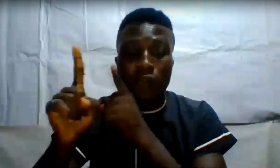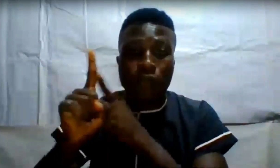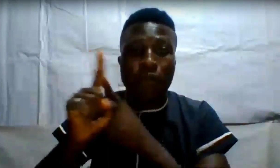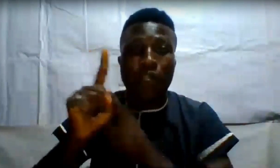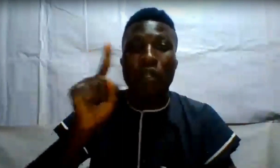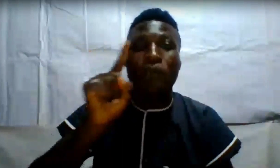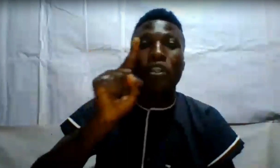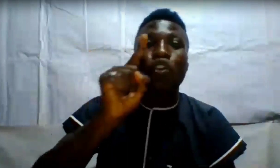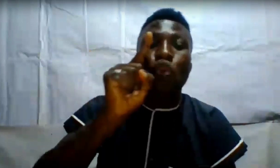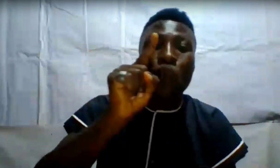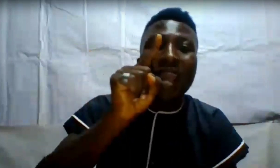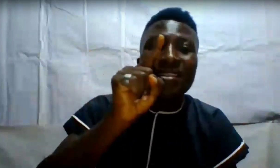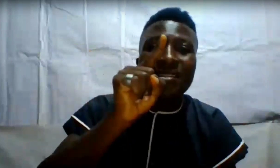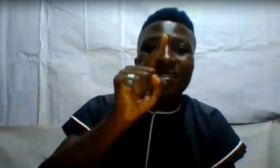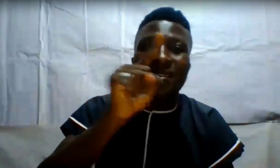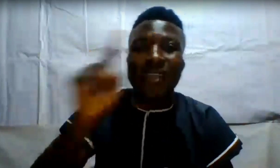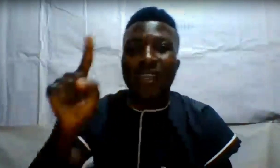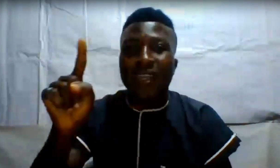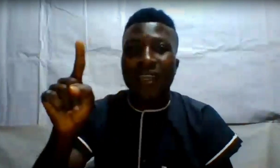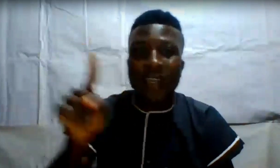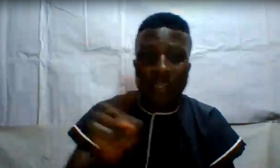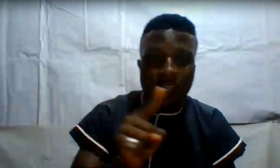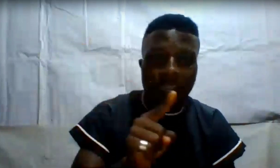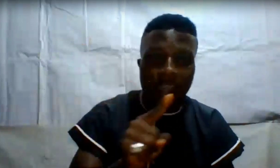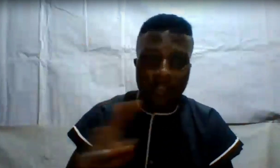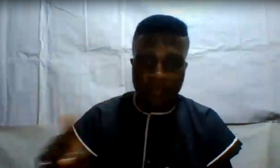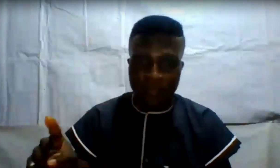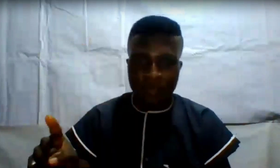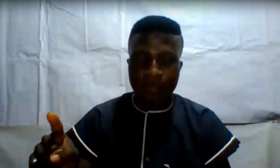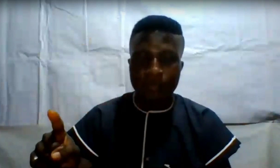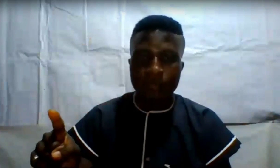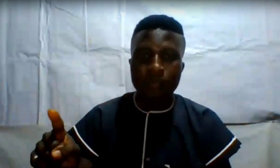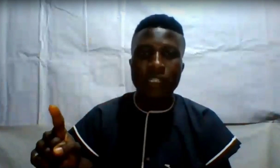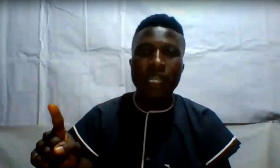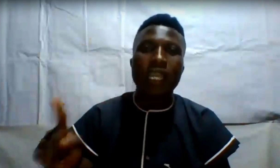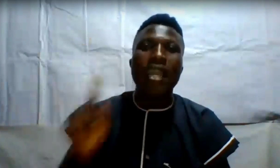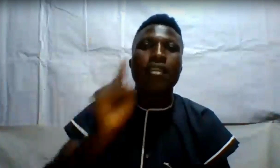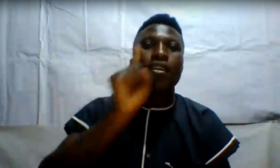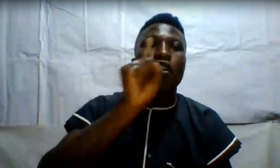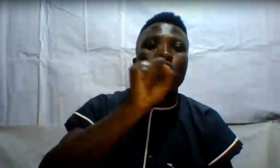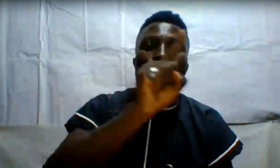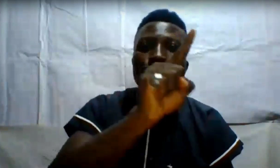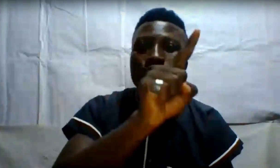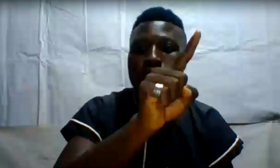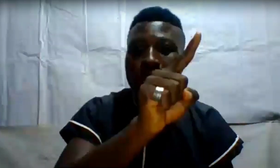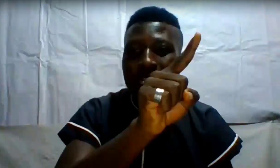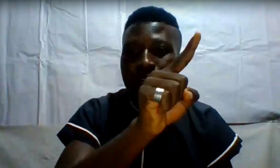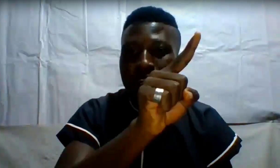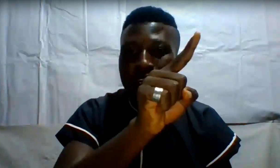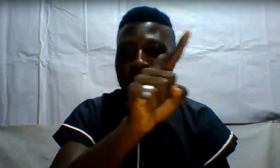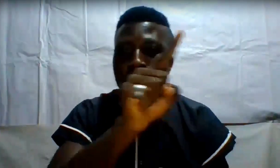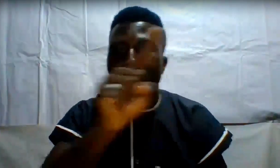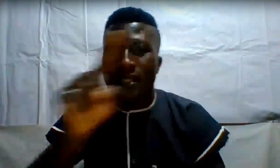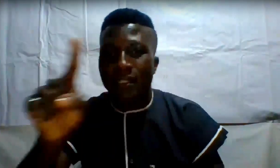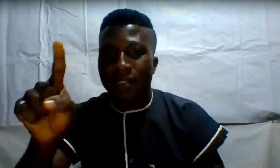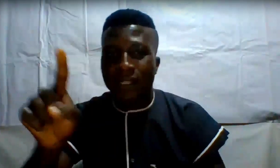air. Again, you're using your index finger to write Z in the air, like that.